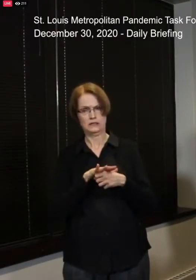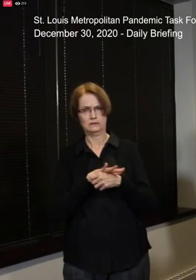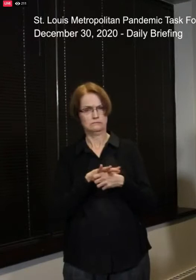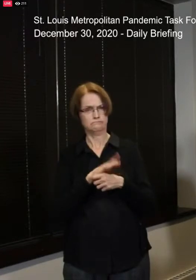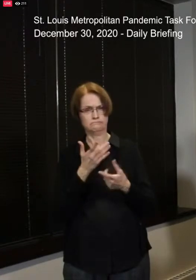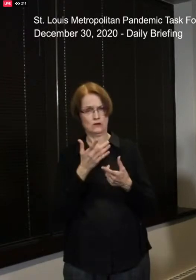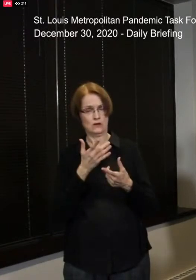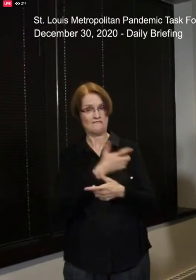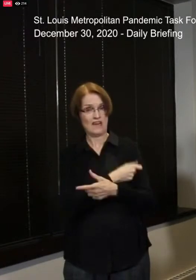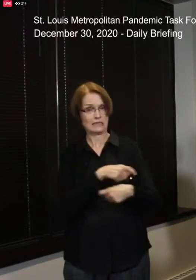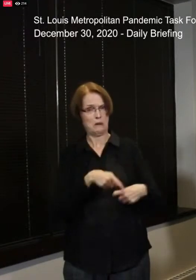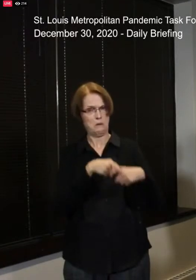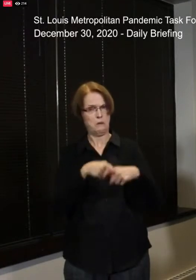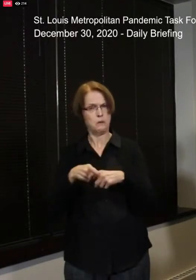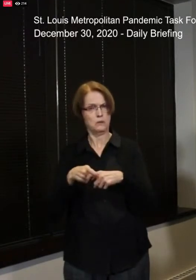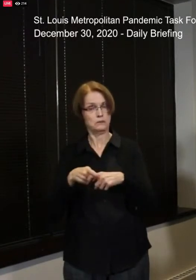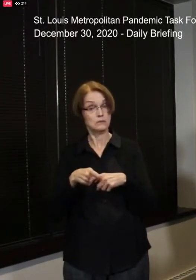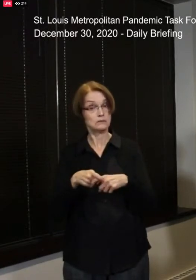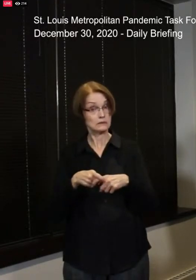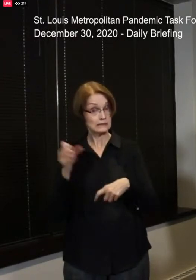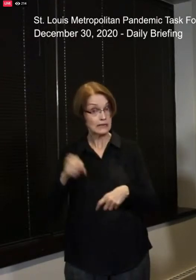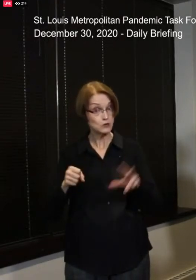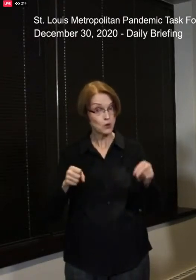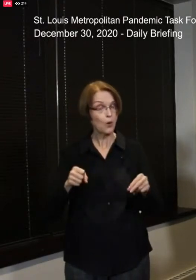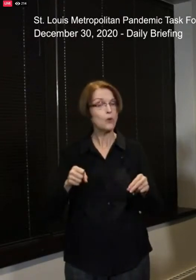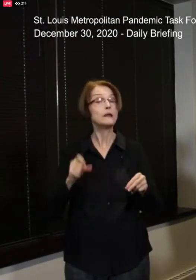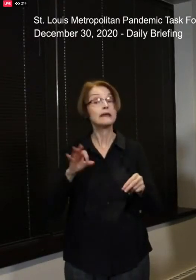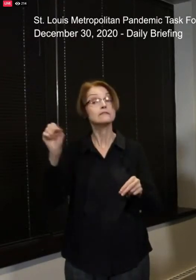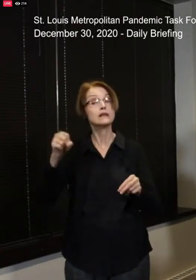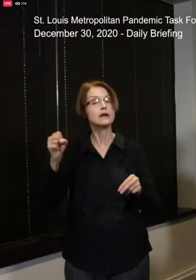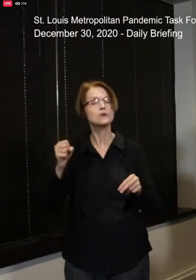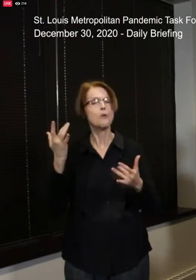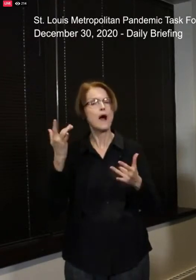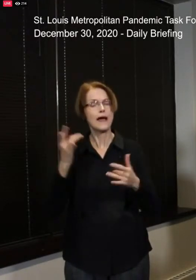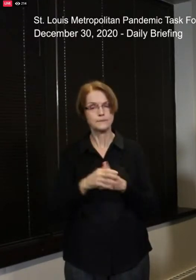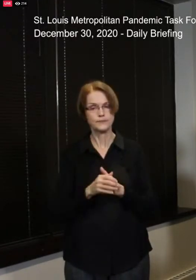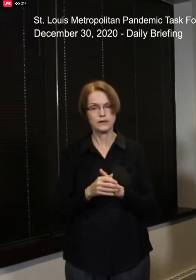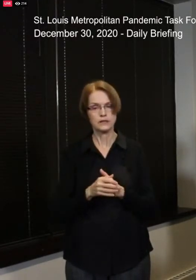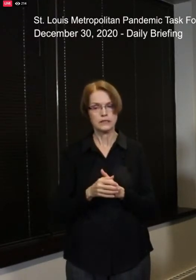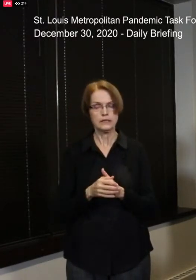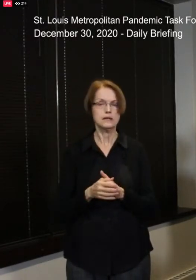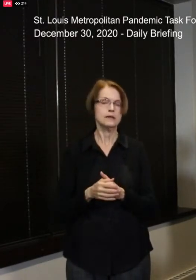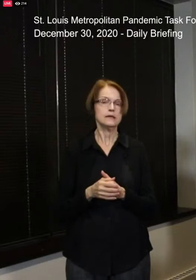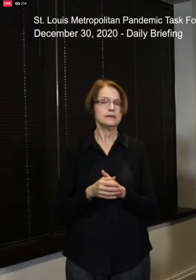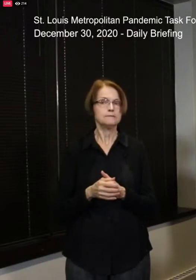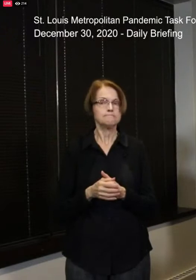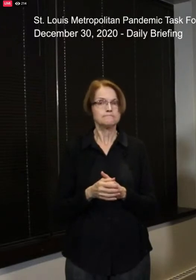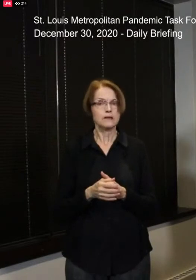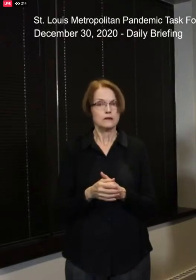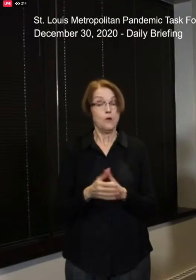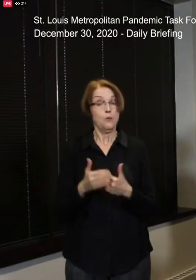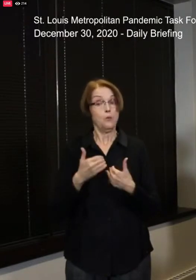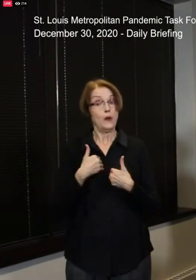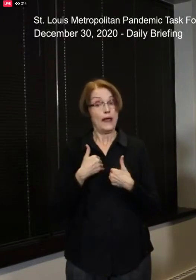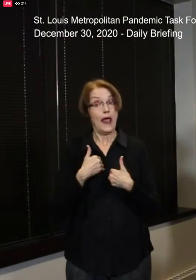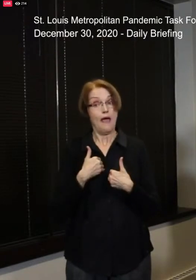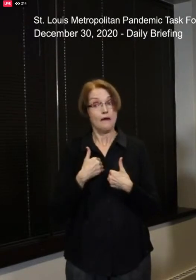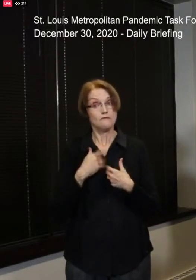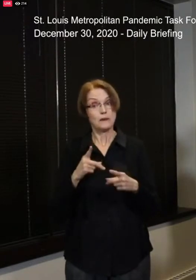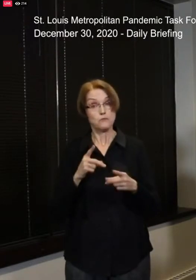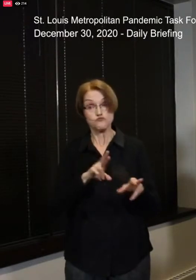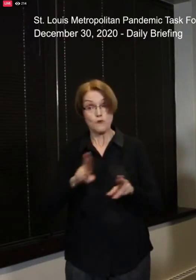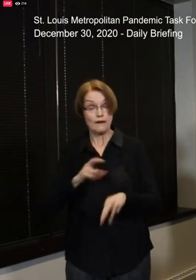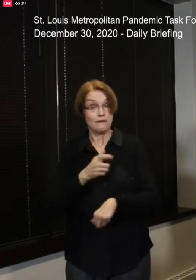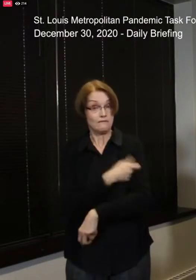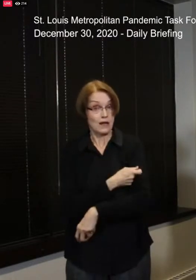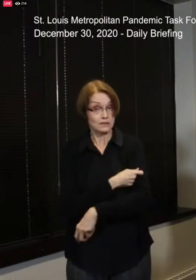causing it? The challenge that we're having with vaccinations right now, so it's not that we don't have people to vaccinate.